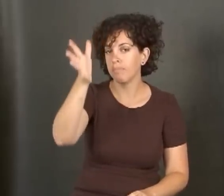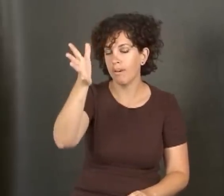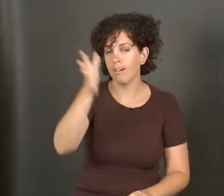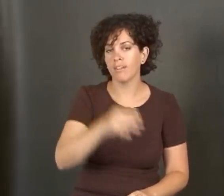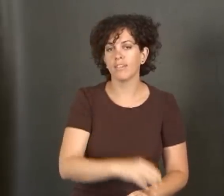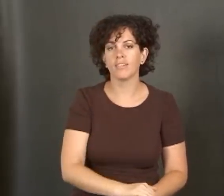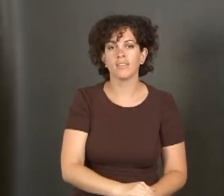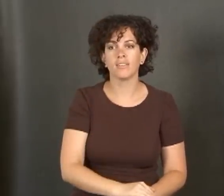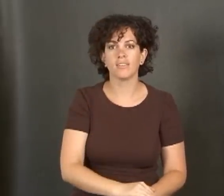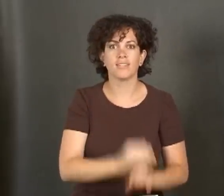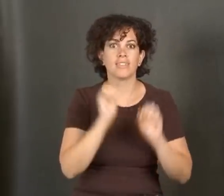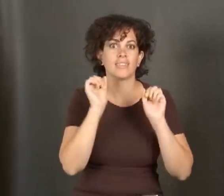grandpa.